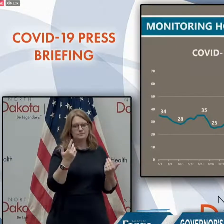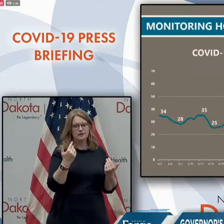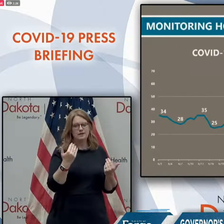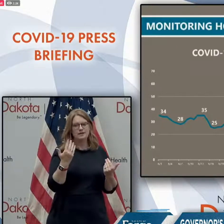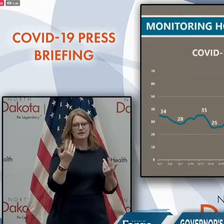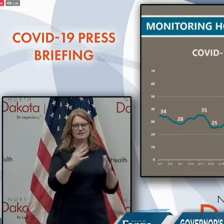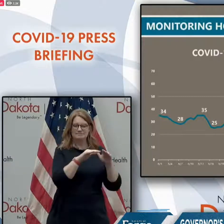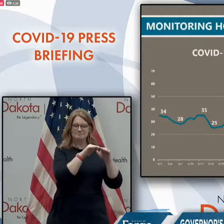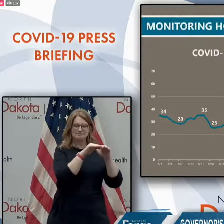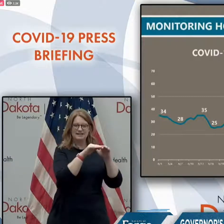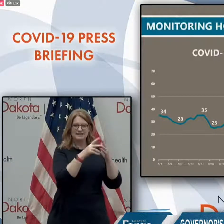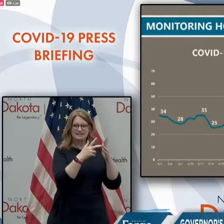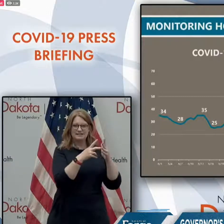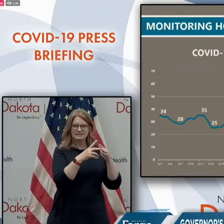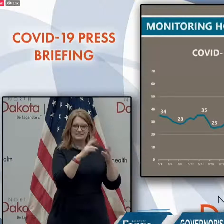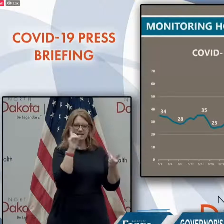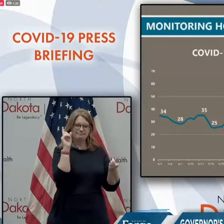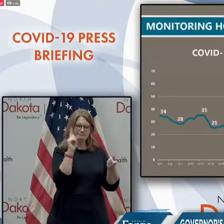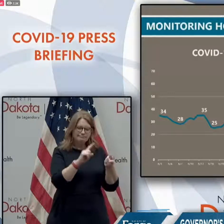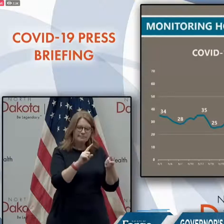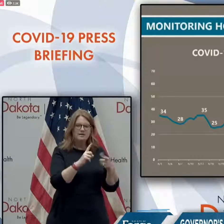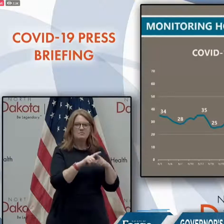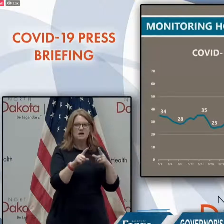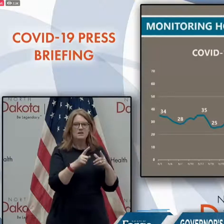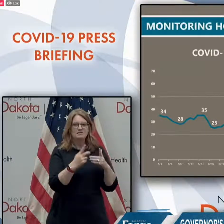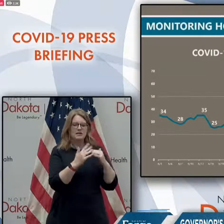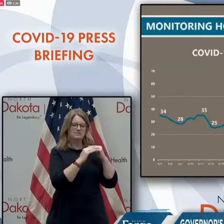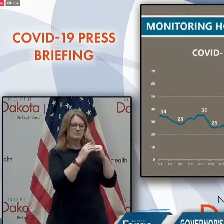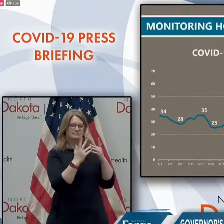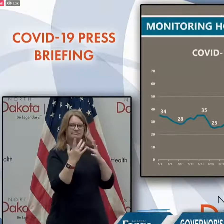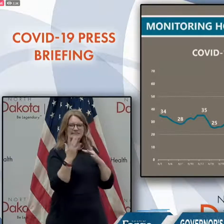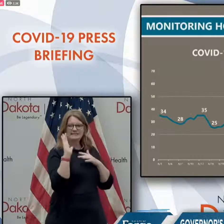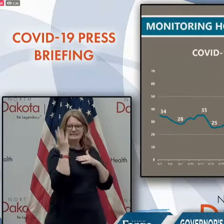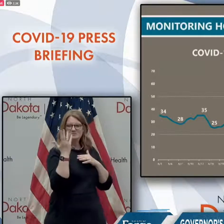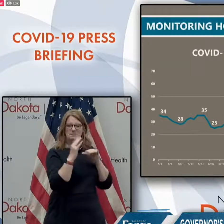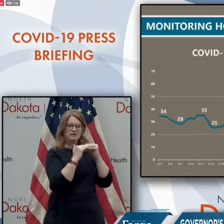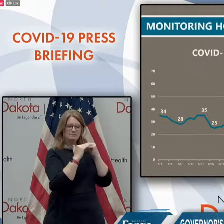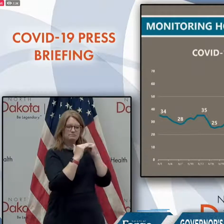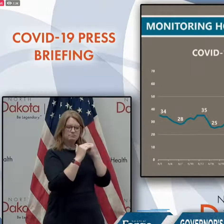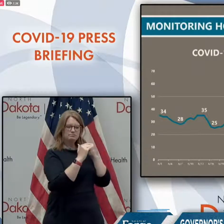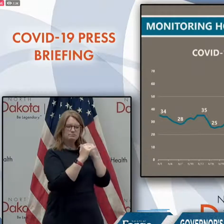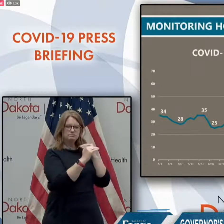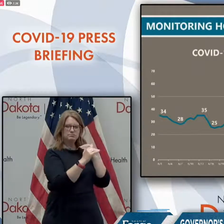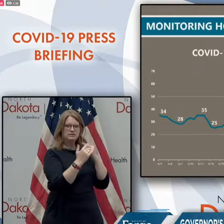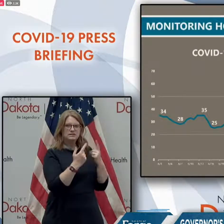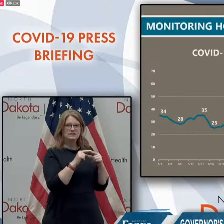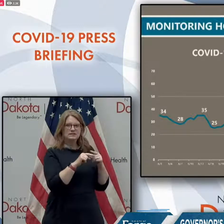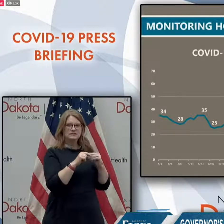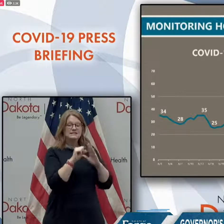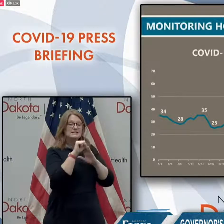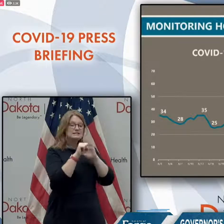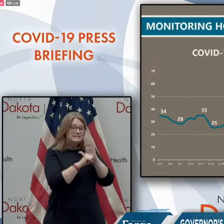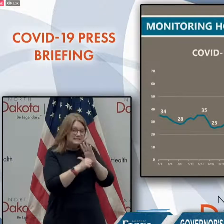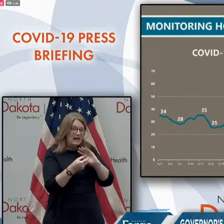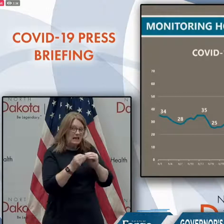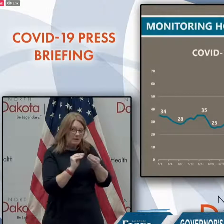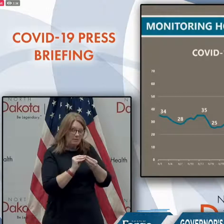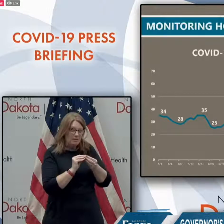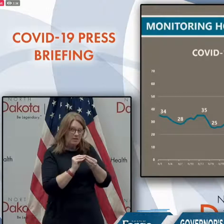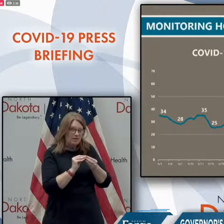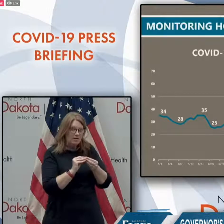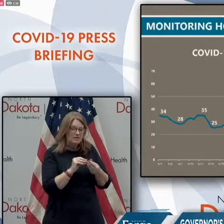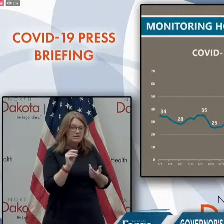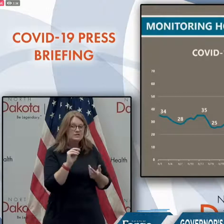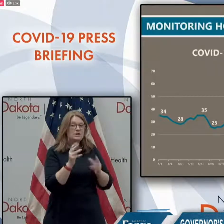few weeks, but these have remained relatively flat. And of course, as we've talked about a number of times, this is a statewide number that